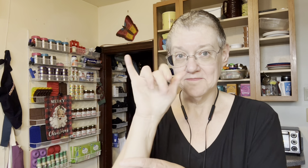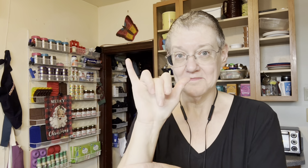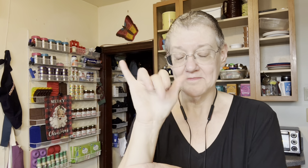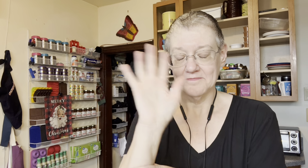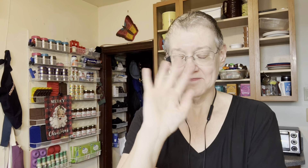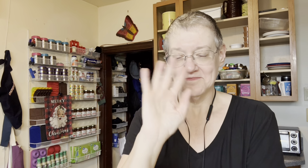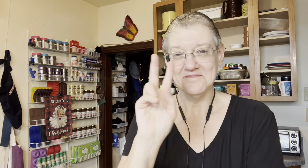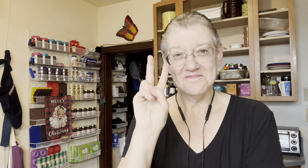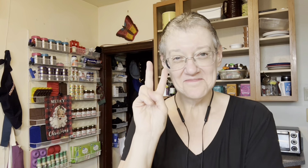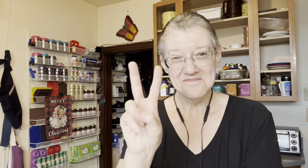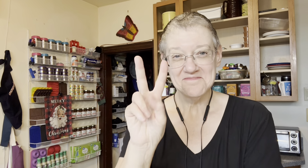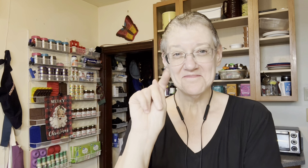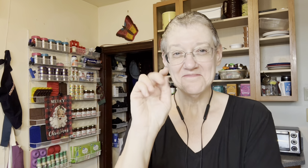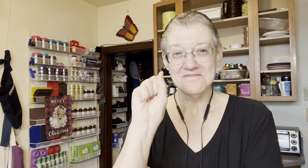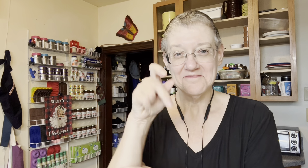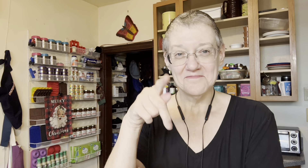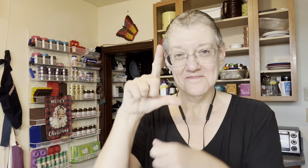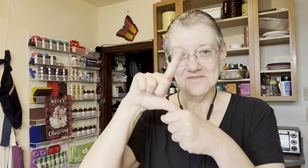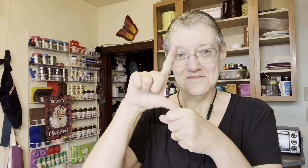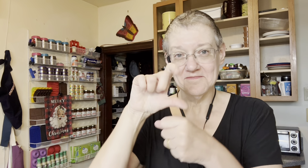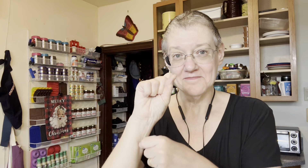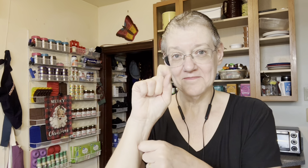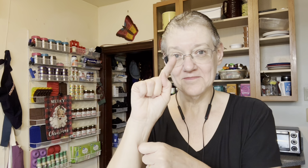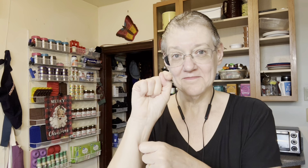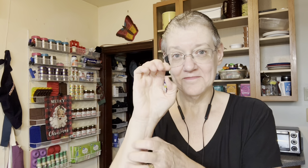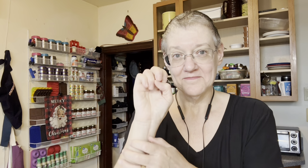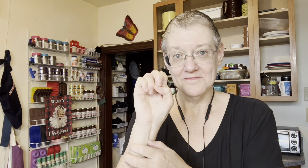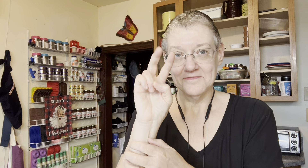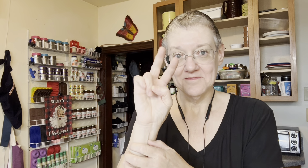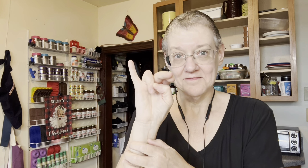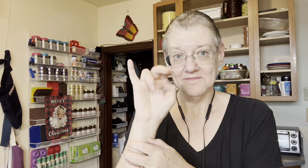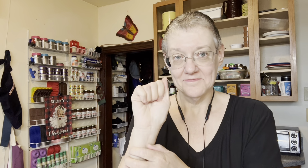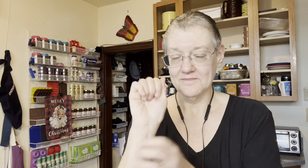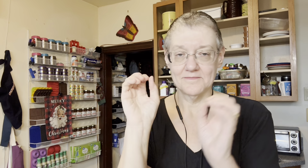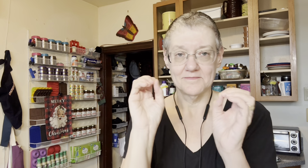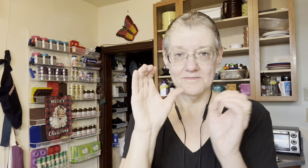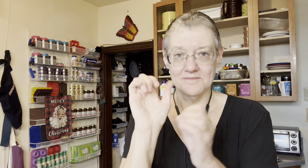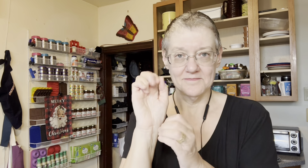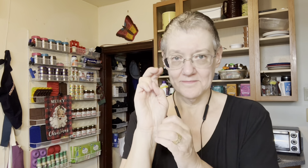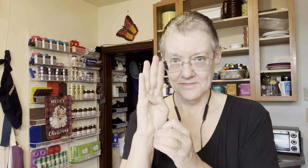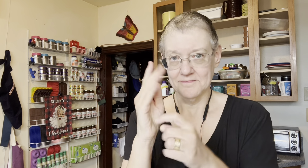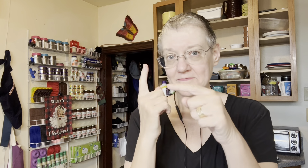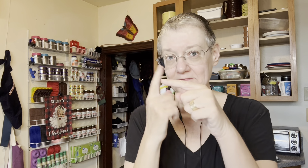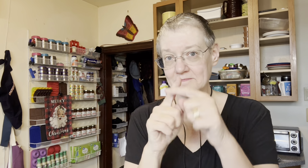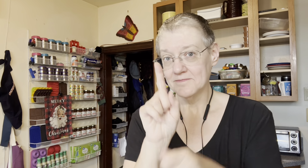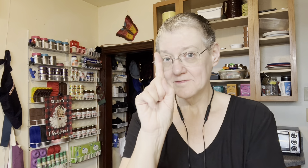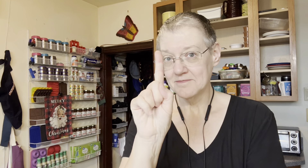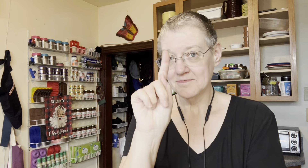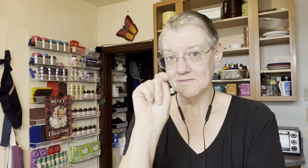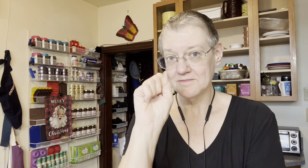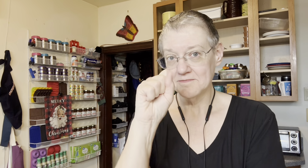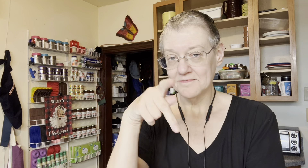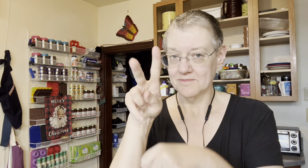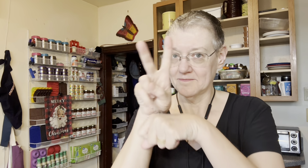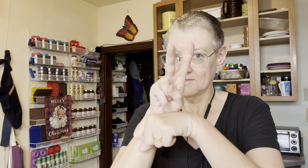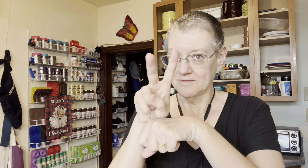teaspoons of liquid stevia. There's no carbs in that. And I'm going to use 1 teaspoon of